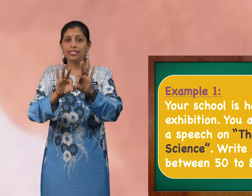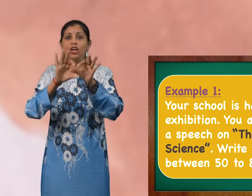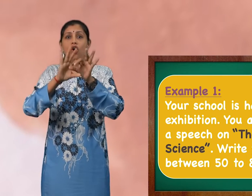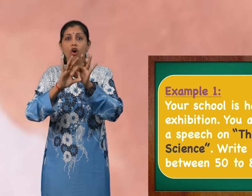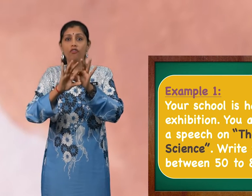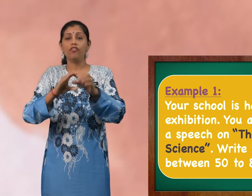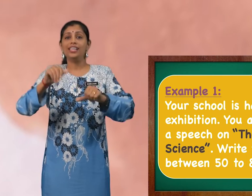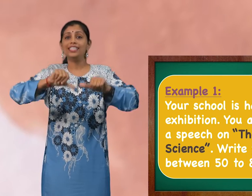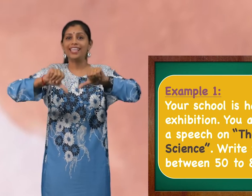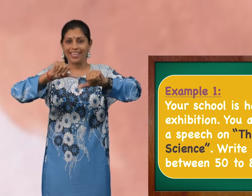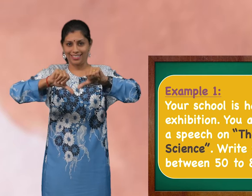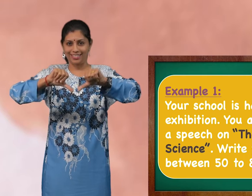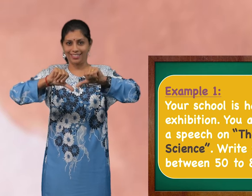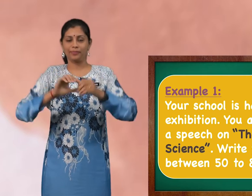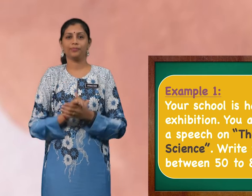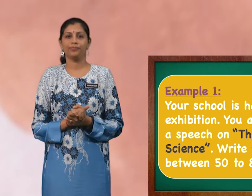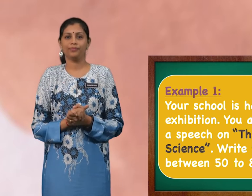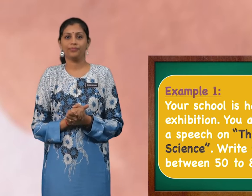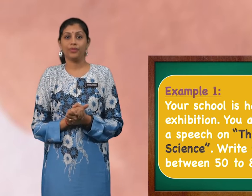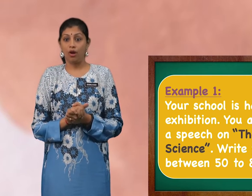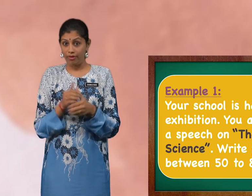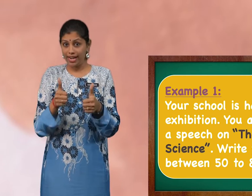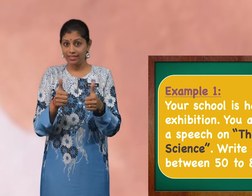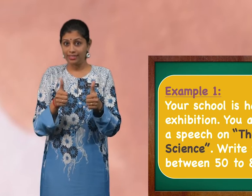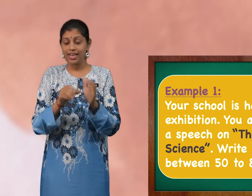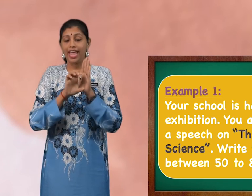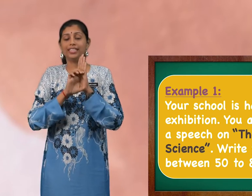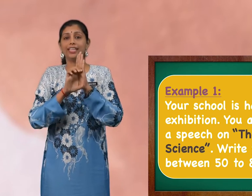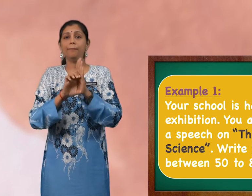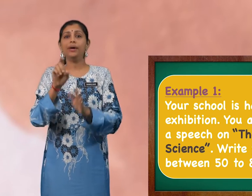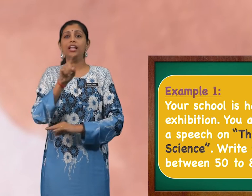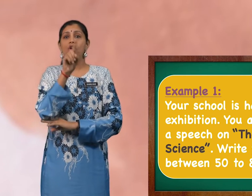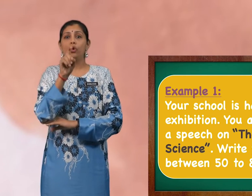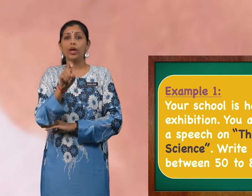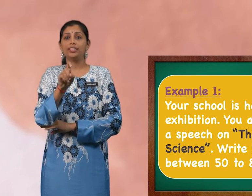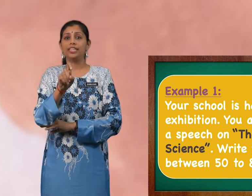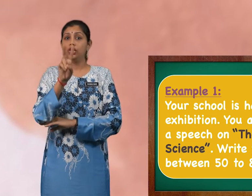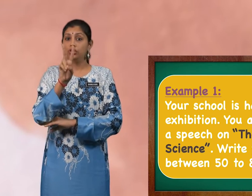importance of science. Alright, example question